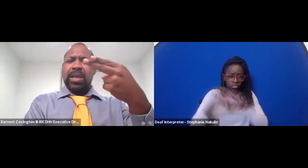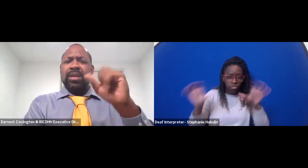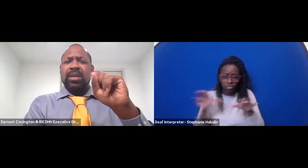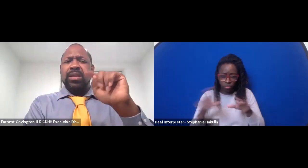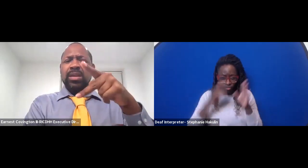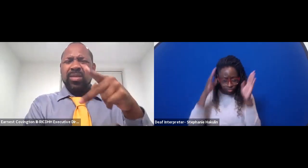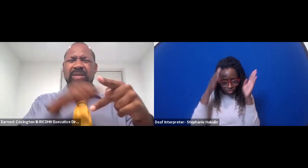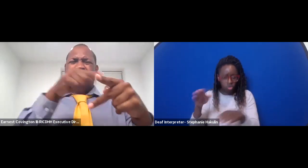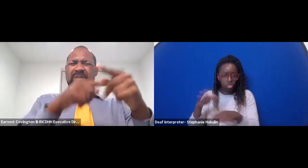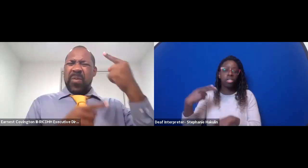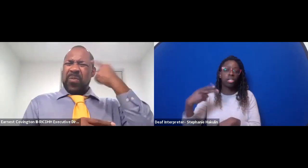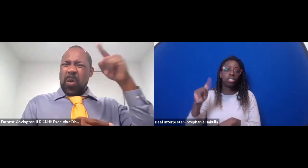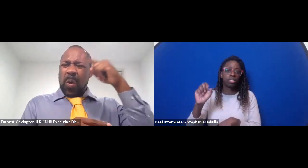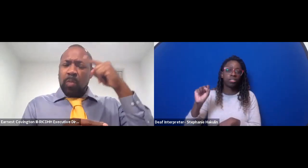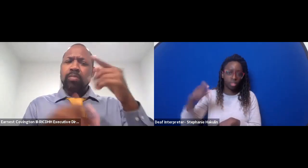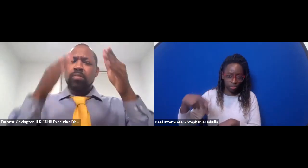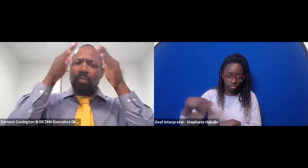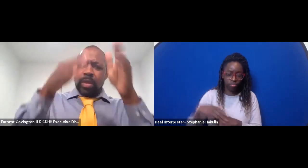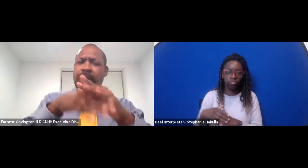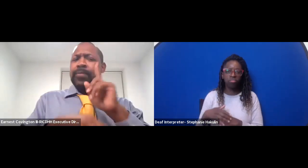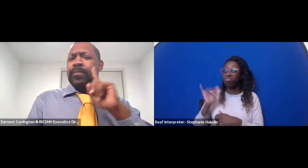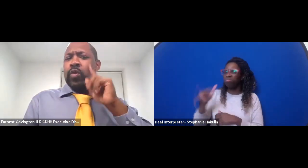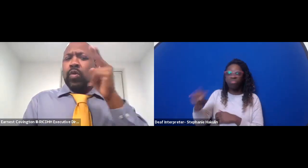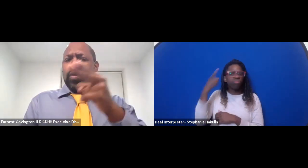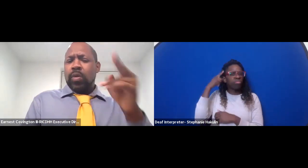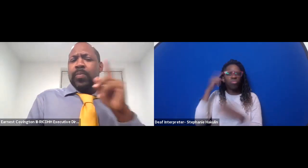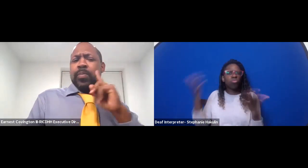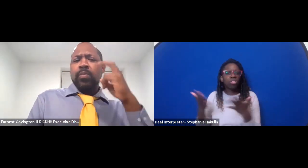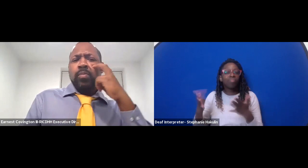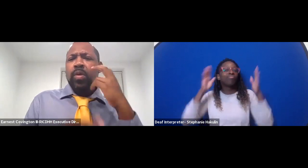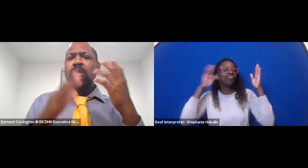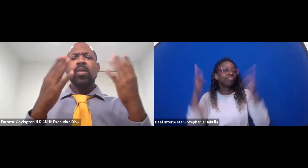have dived into this work, the